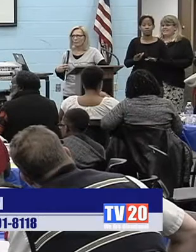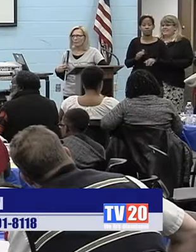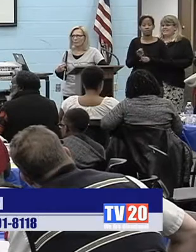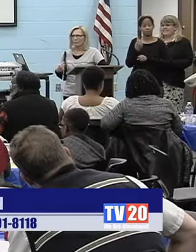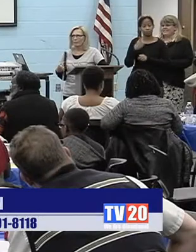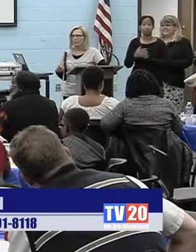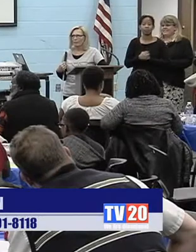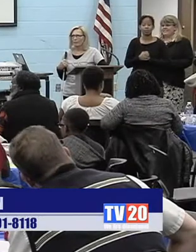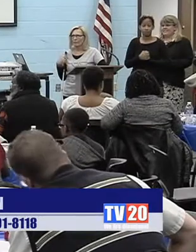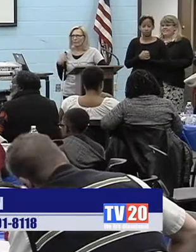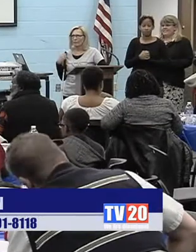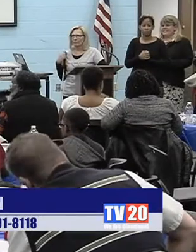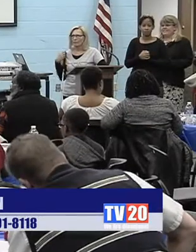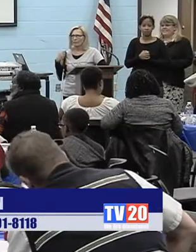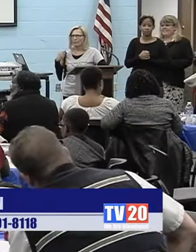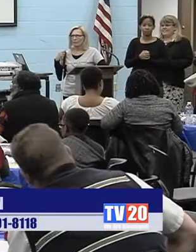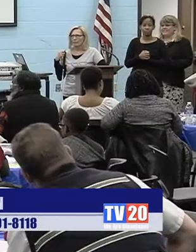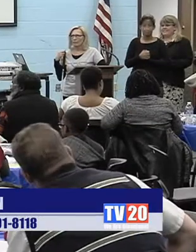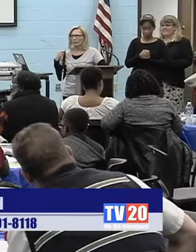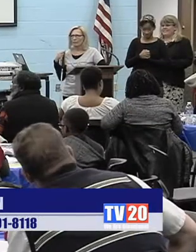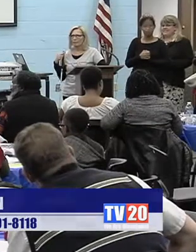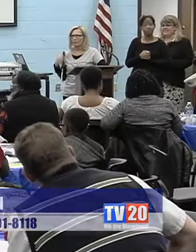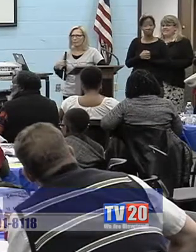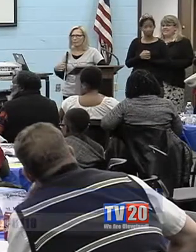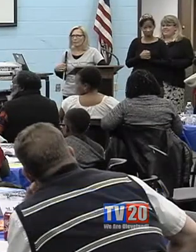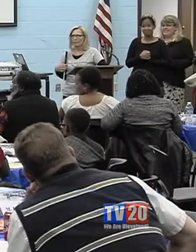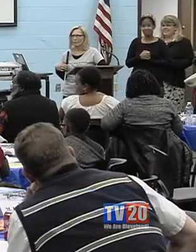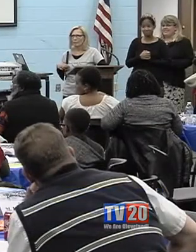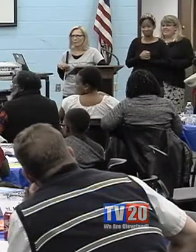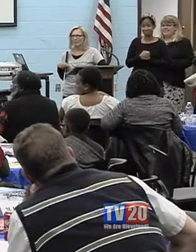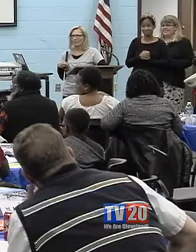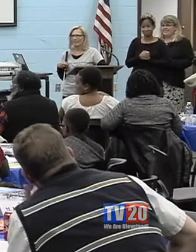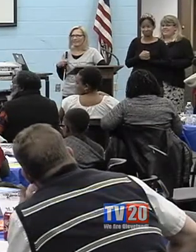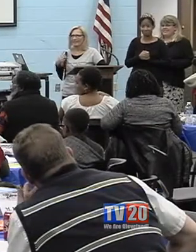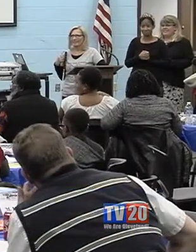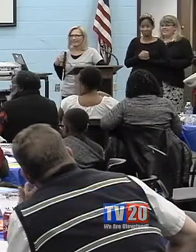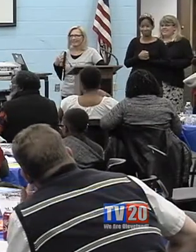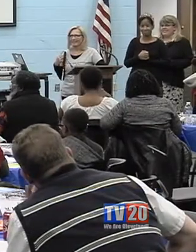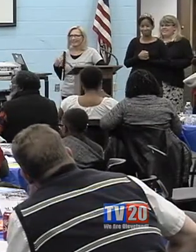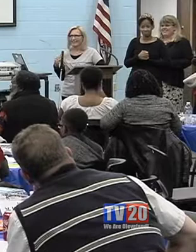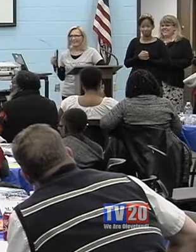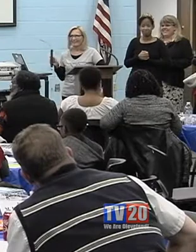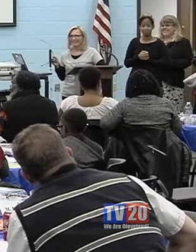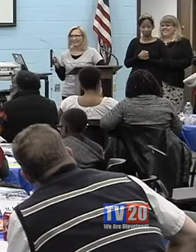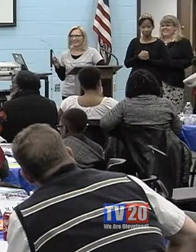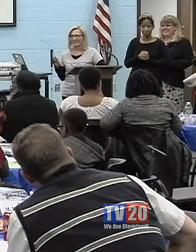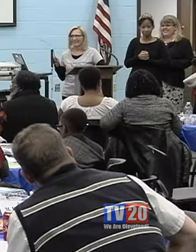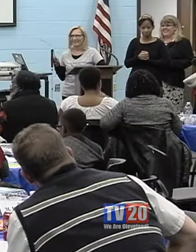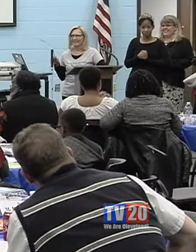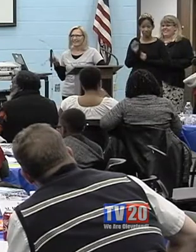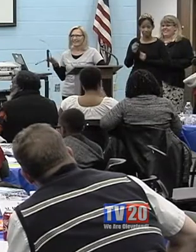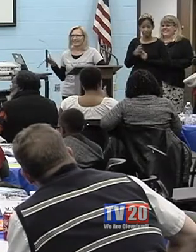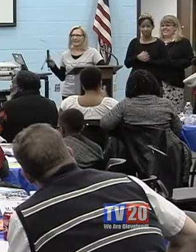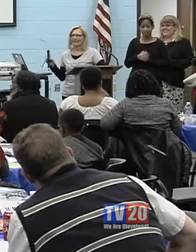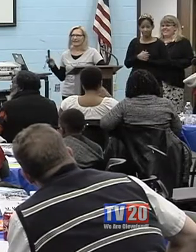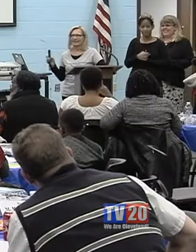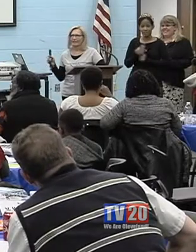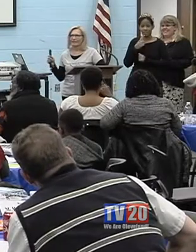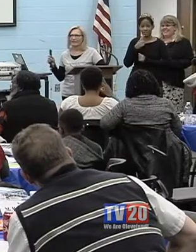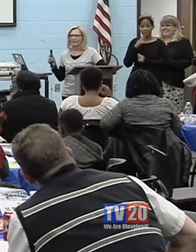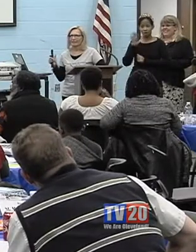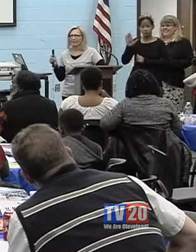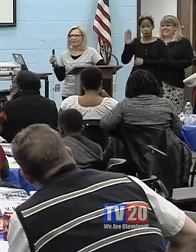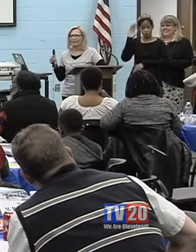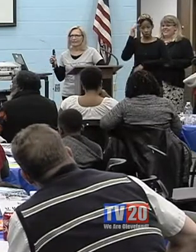year. This summer at Hybrid, he got down with the music, playing drums, and I'm getting him a